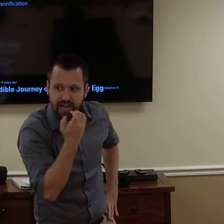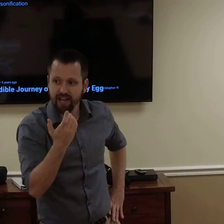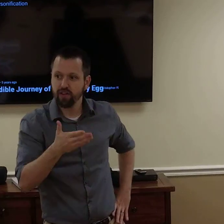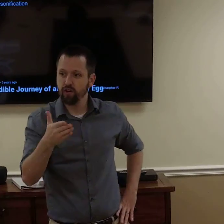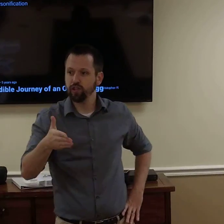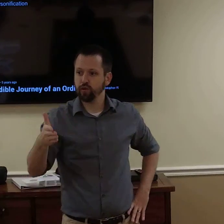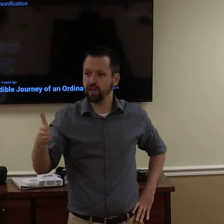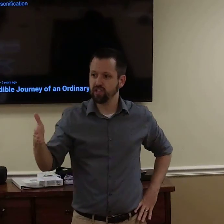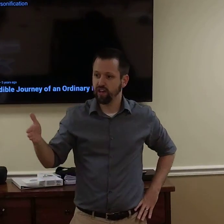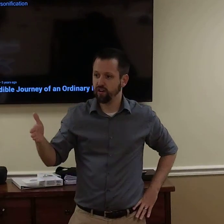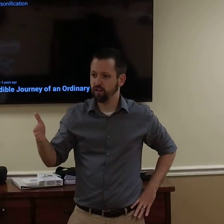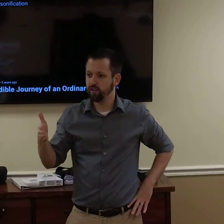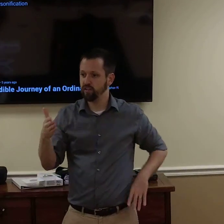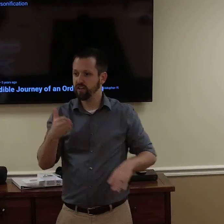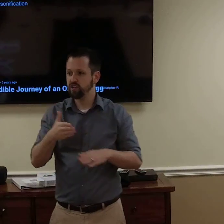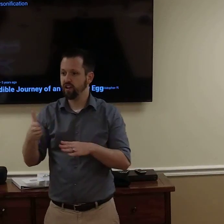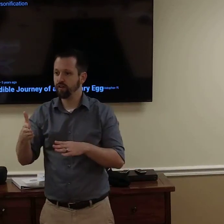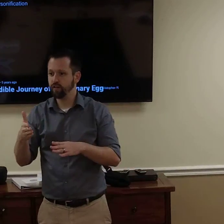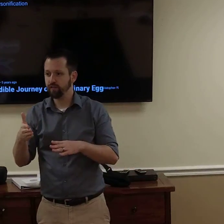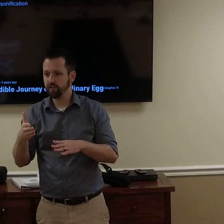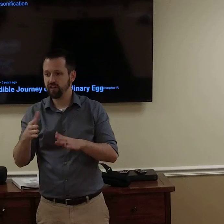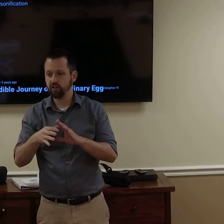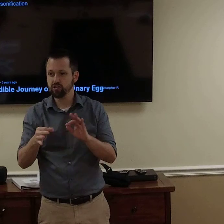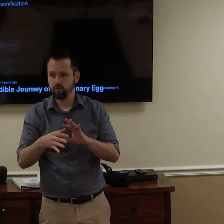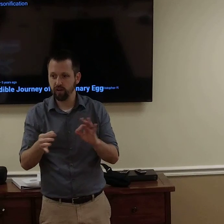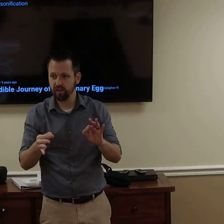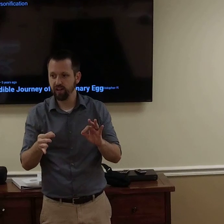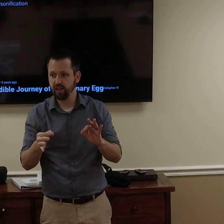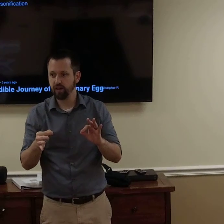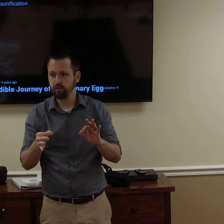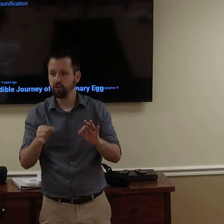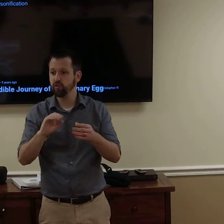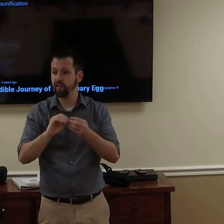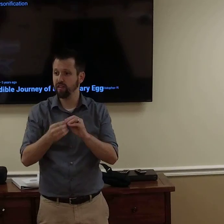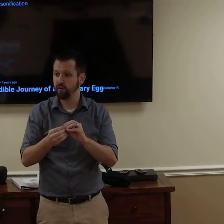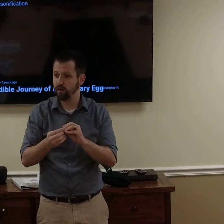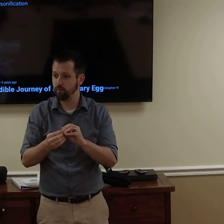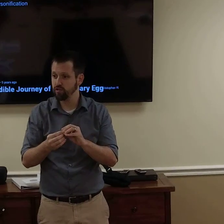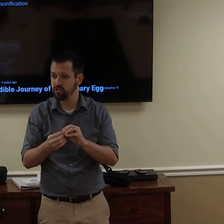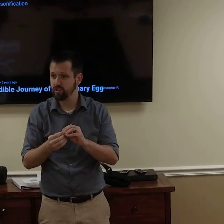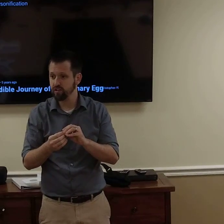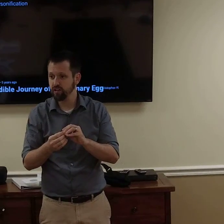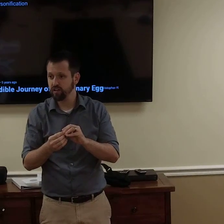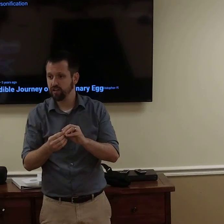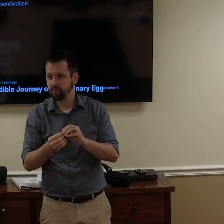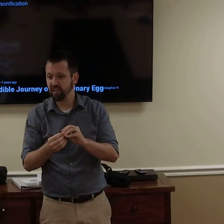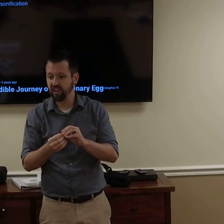And you go through each letter, using each letter to tell a story. You could do the same thing with numbers. It could be like,